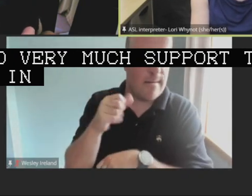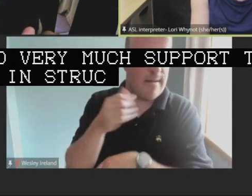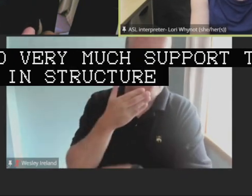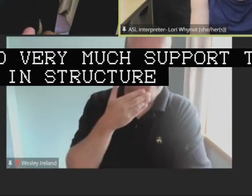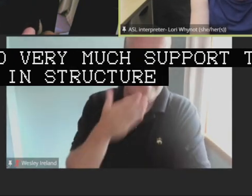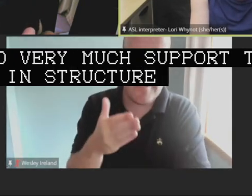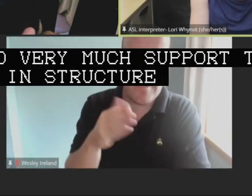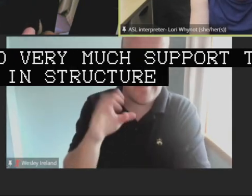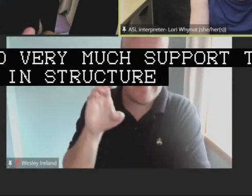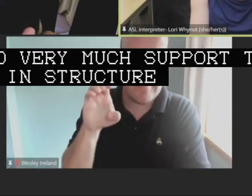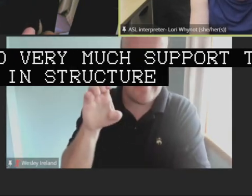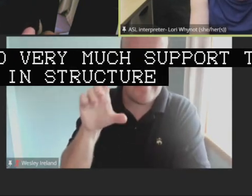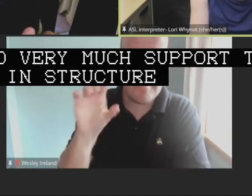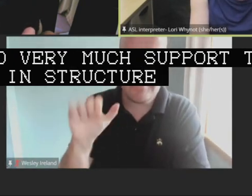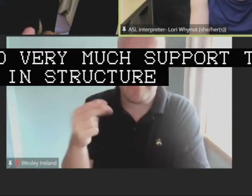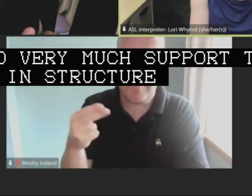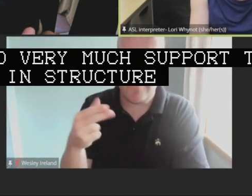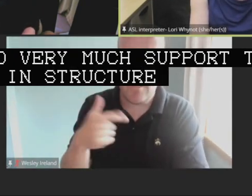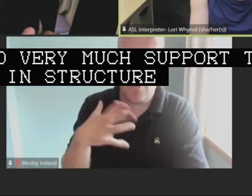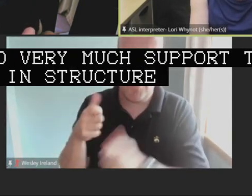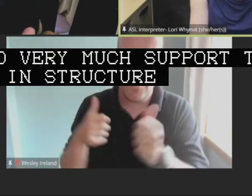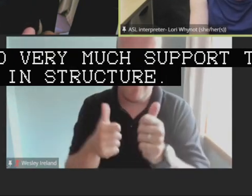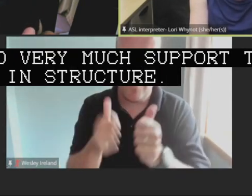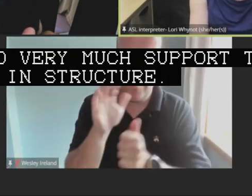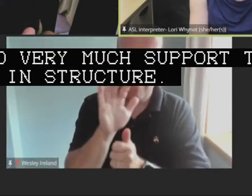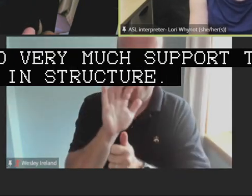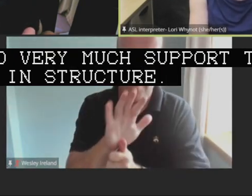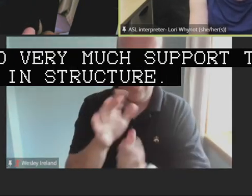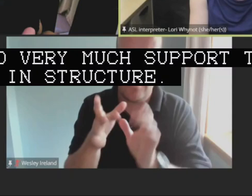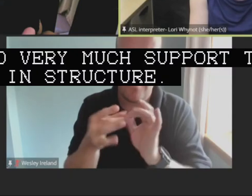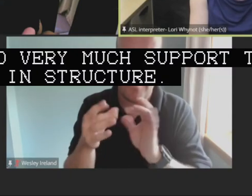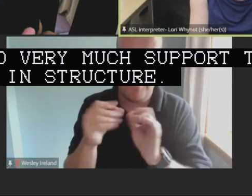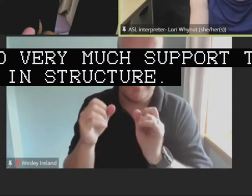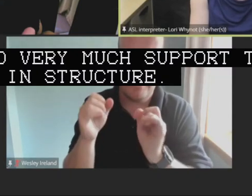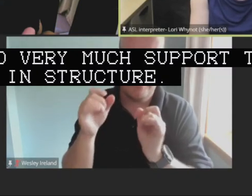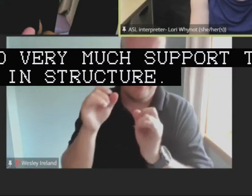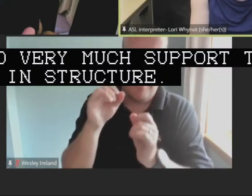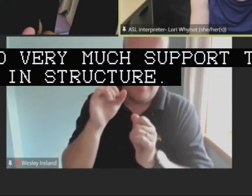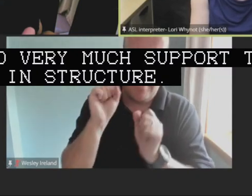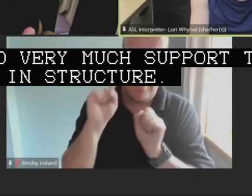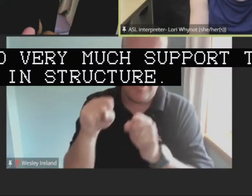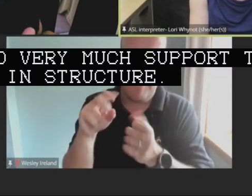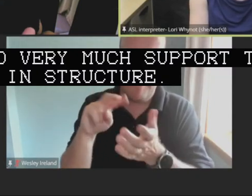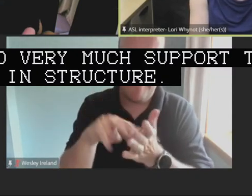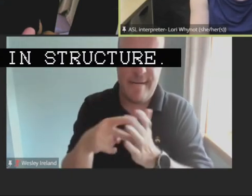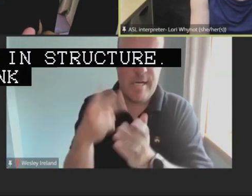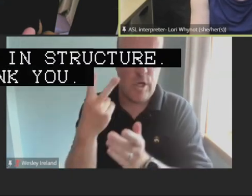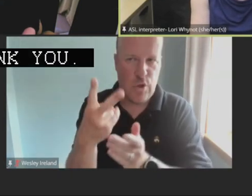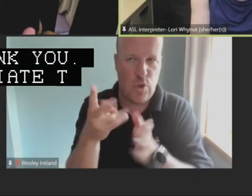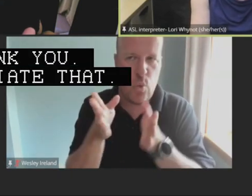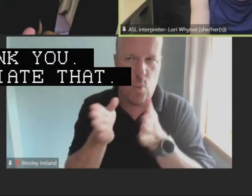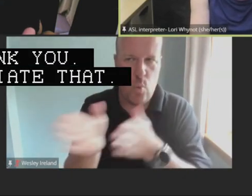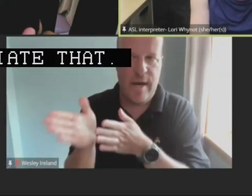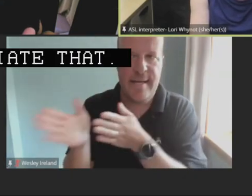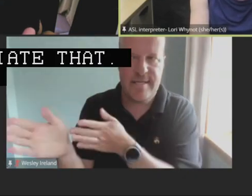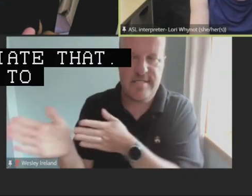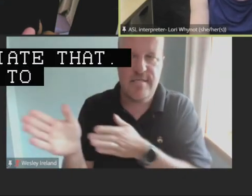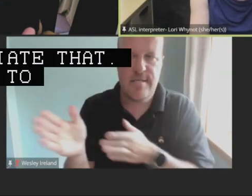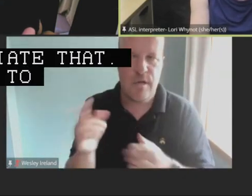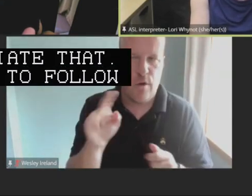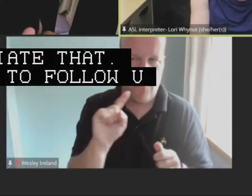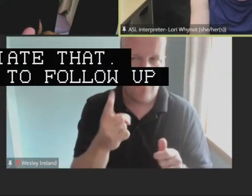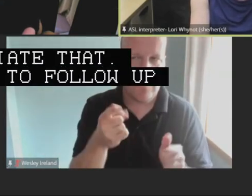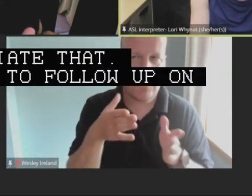Yeah. Thank you, Elizabeth. I appreciate that. I do want to follow up on your comment. So